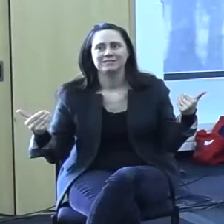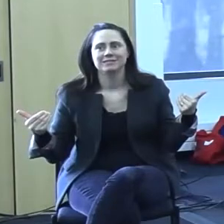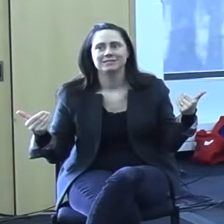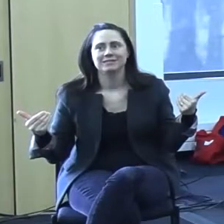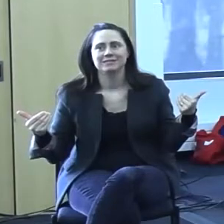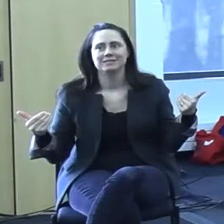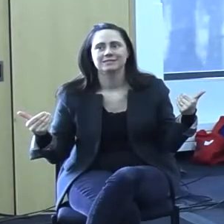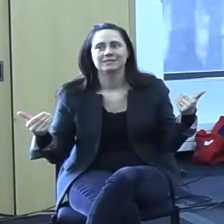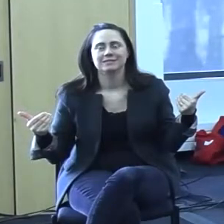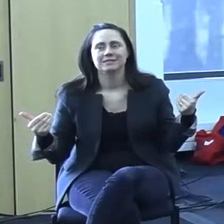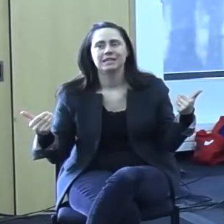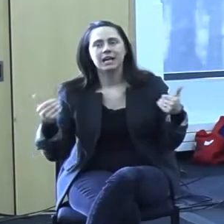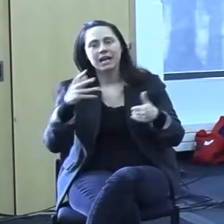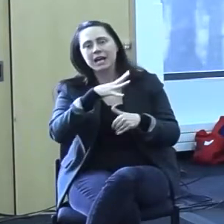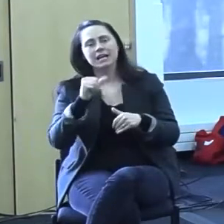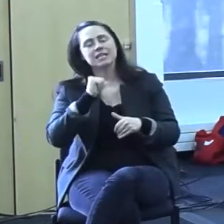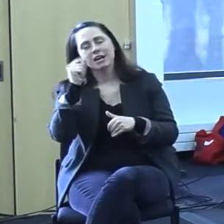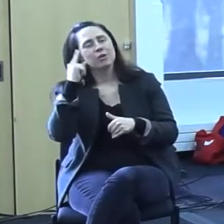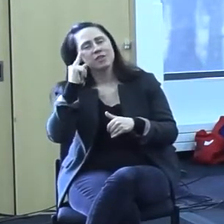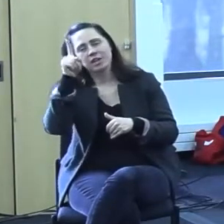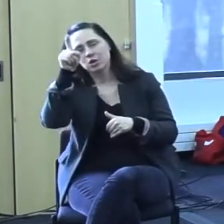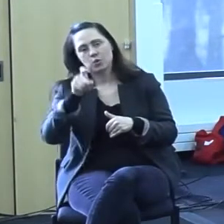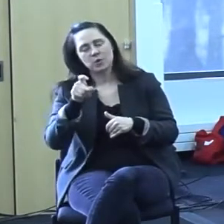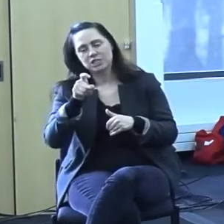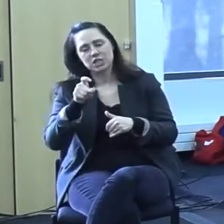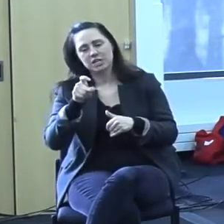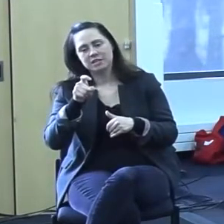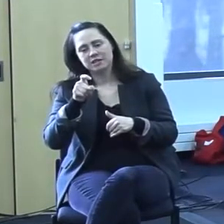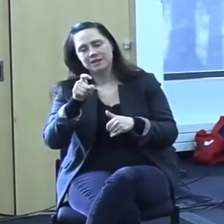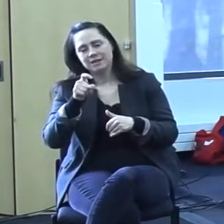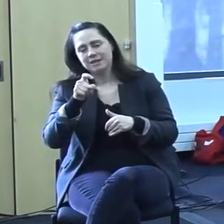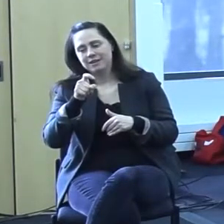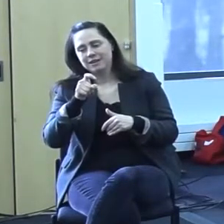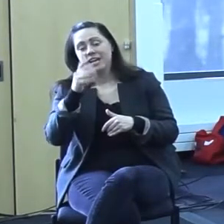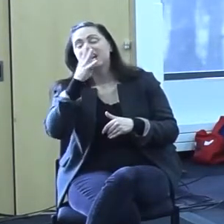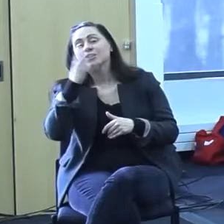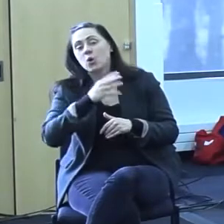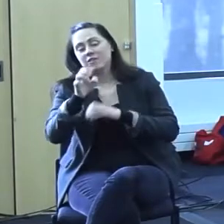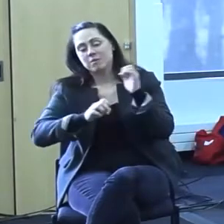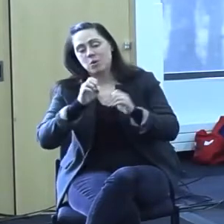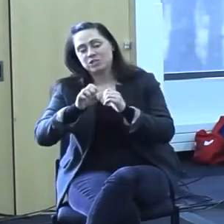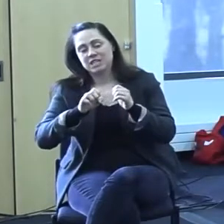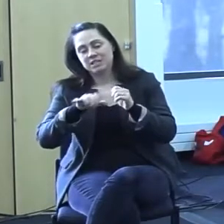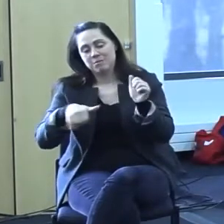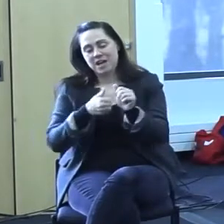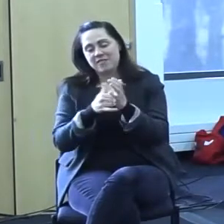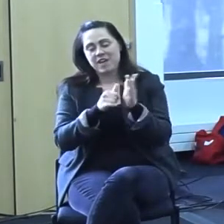And I don't think we should underestimate the emotion behind that as well.